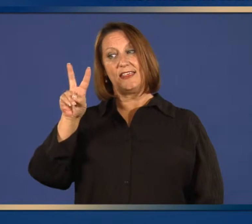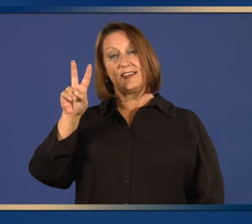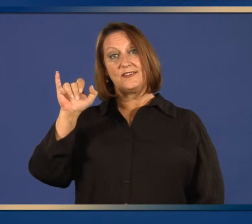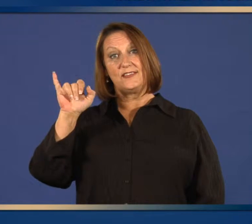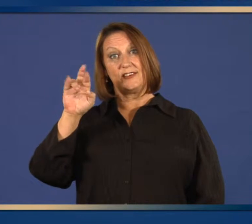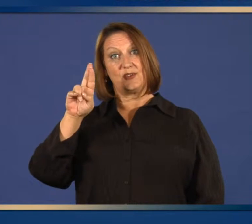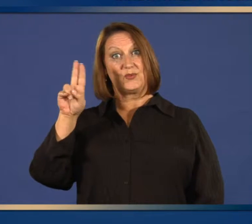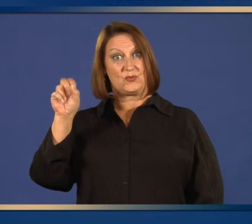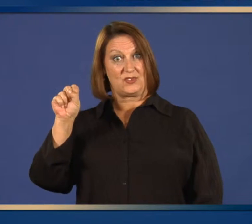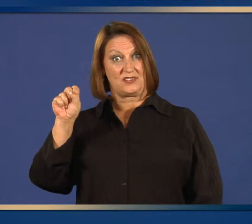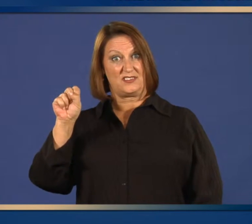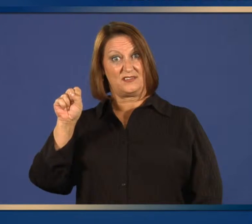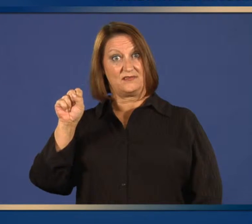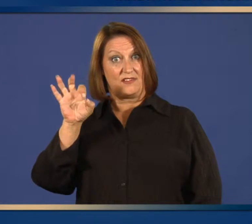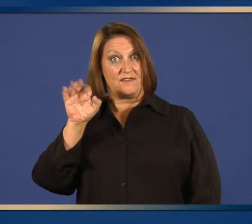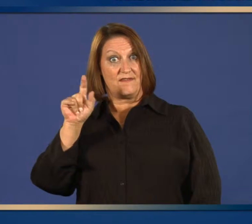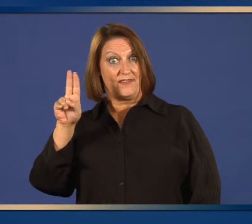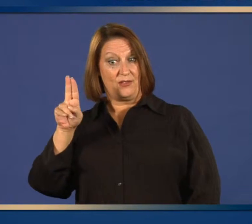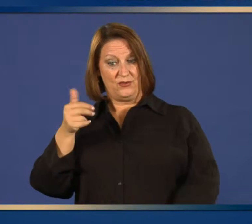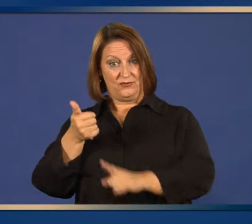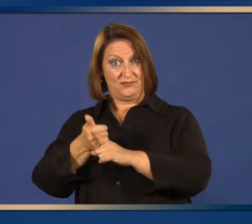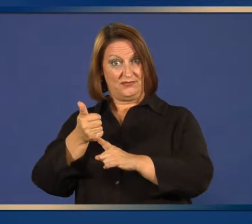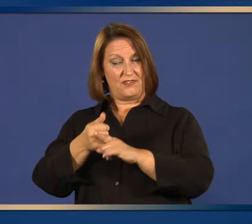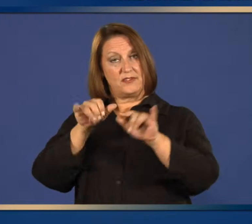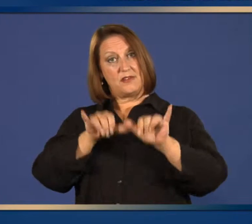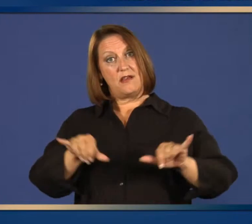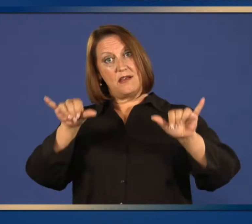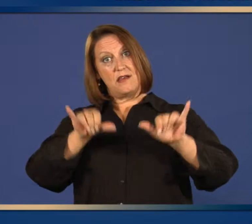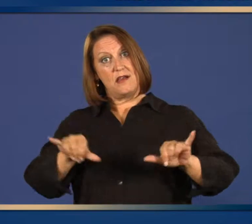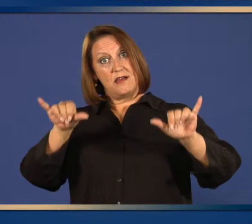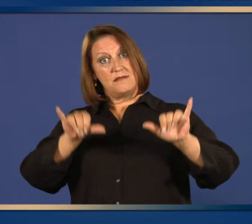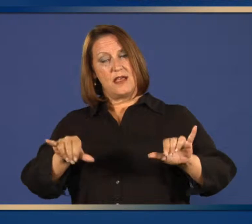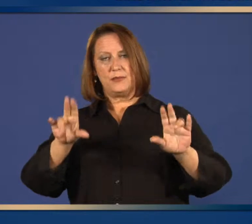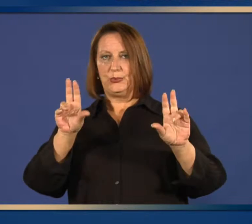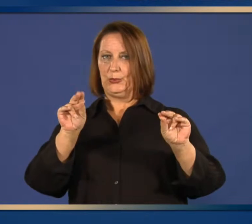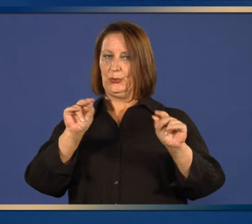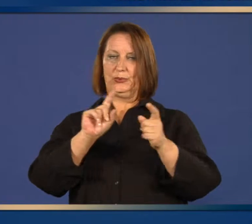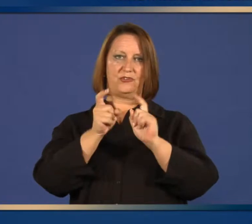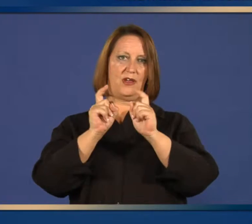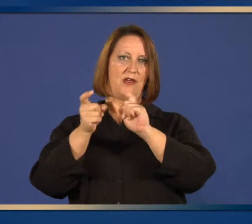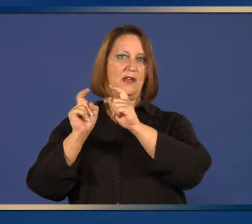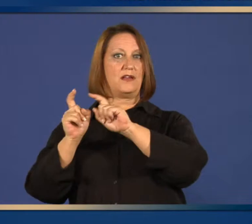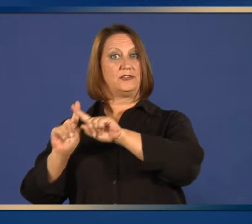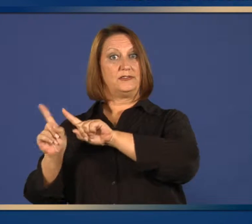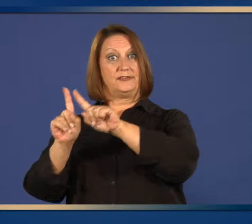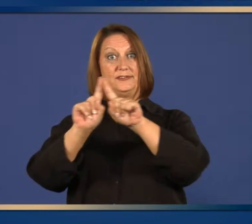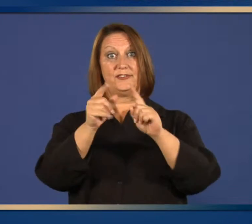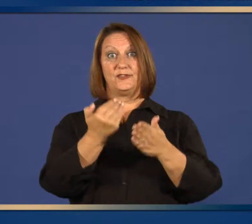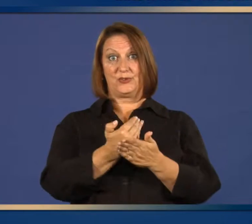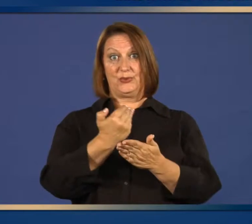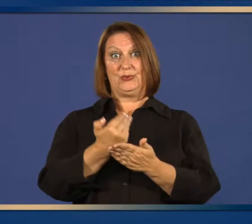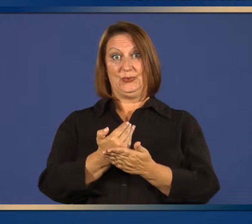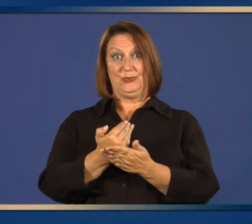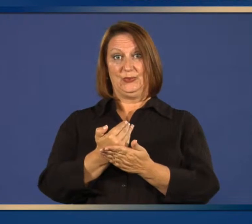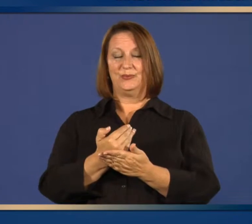Influenza viruses are always changing, so annual vaccination is recommended.